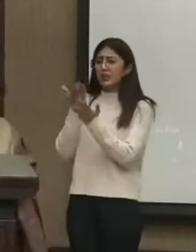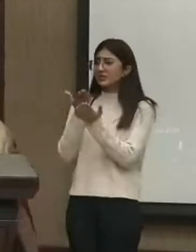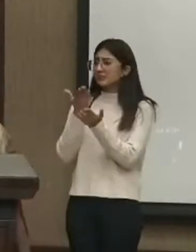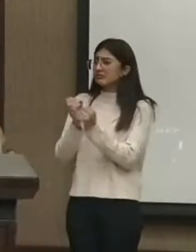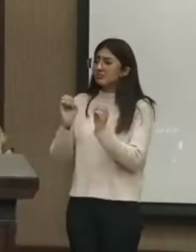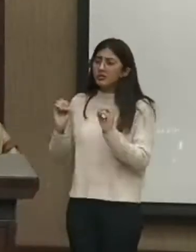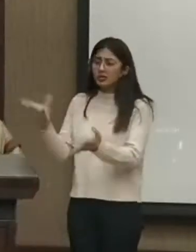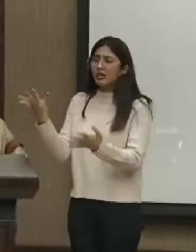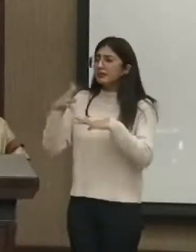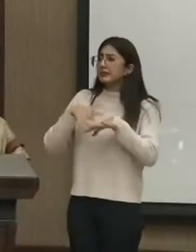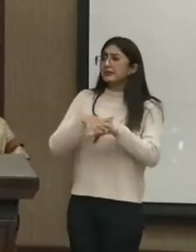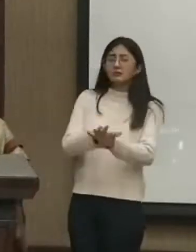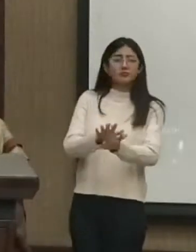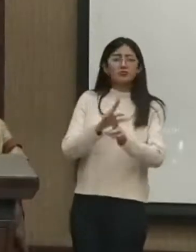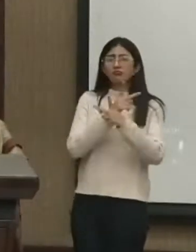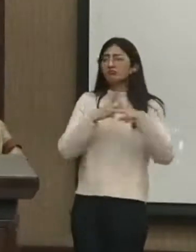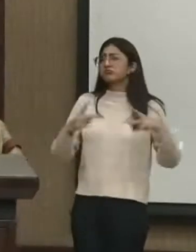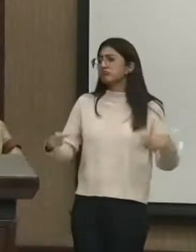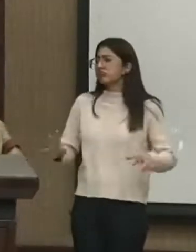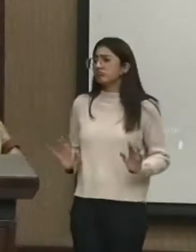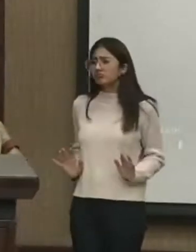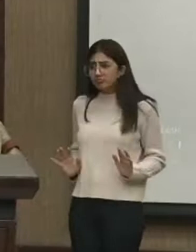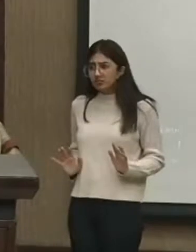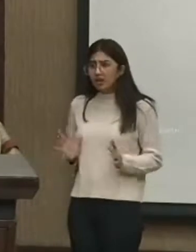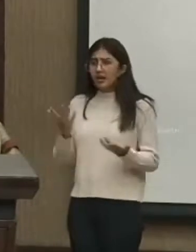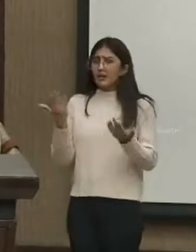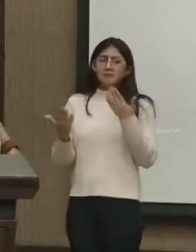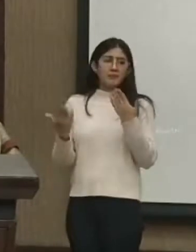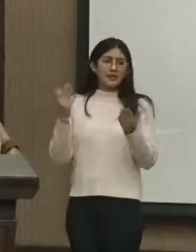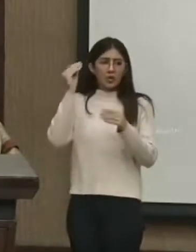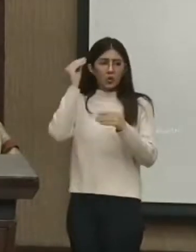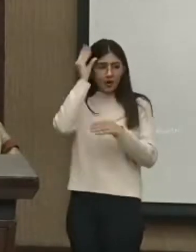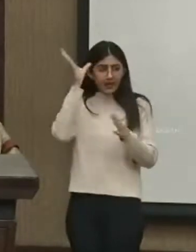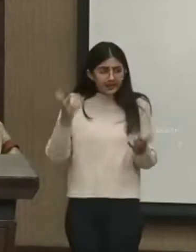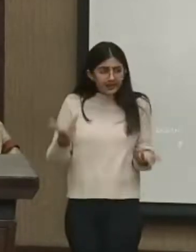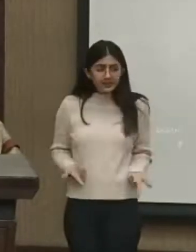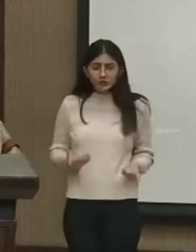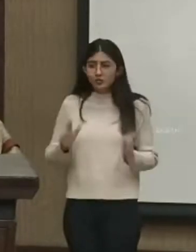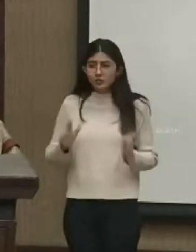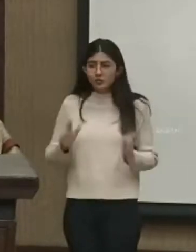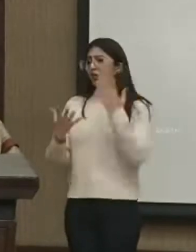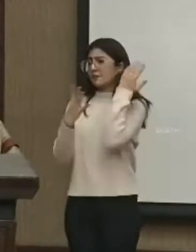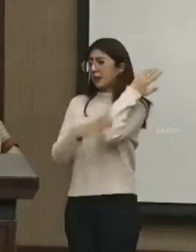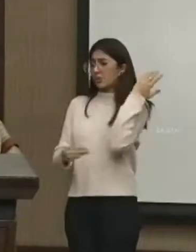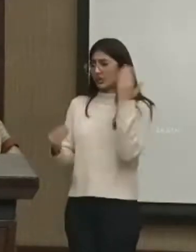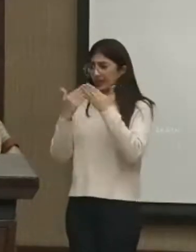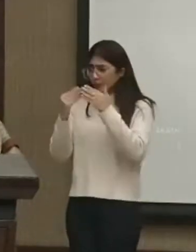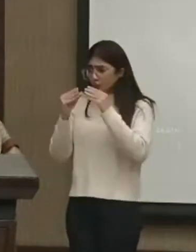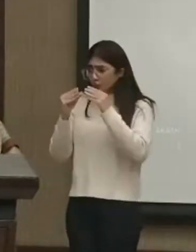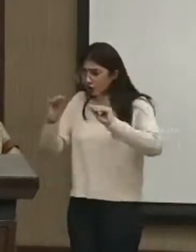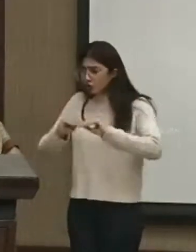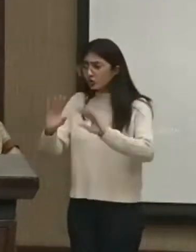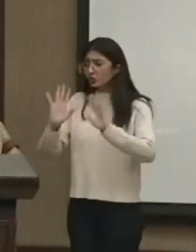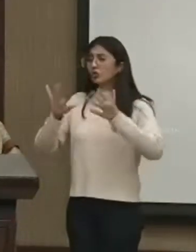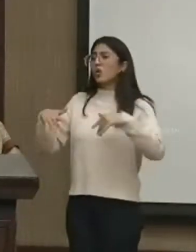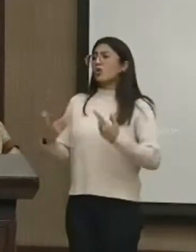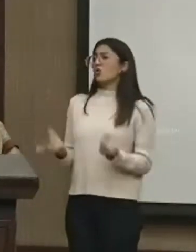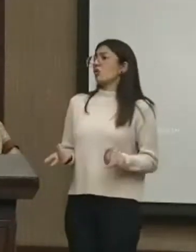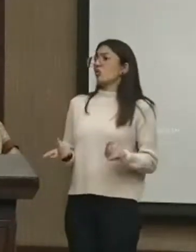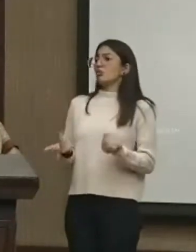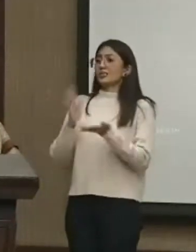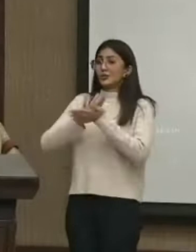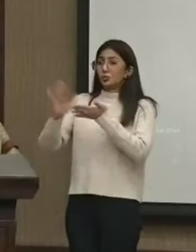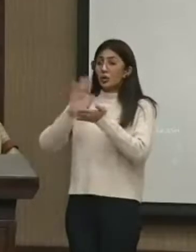of the scheme of things, whether it is AIDS awareness, whether it is poverty alleviation, whether it is about